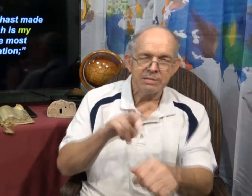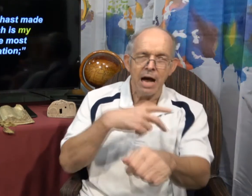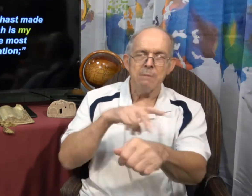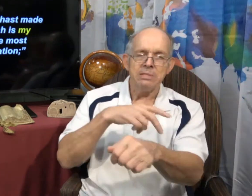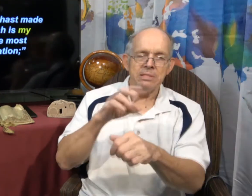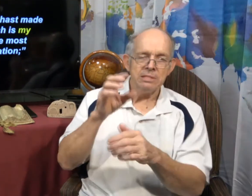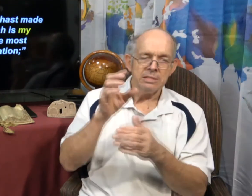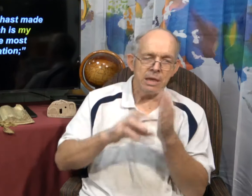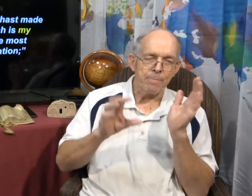Psalm chapter